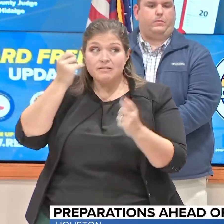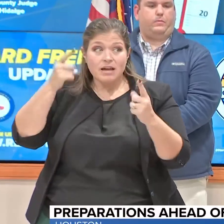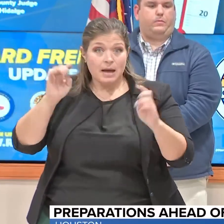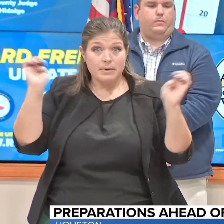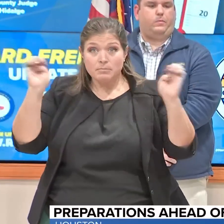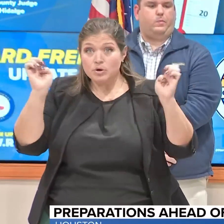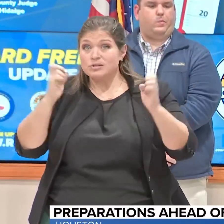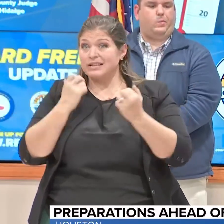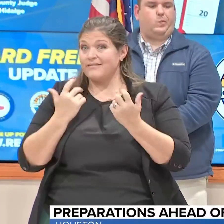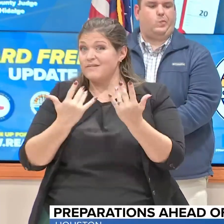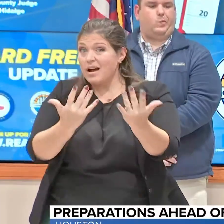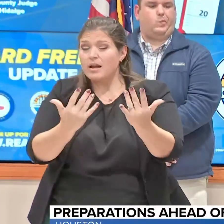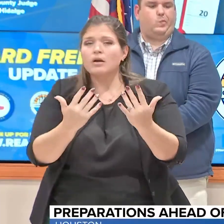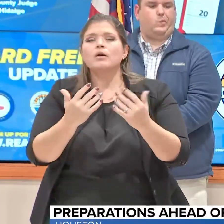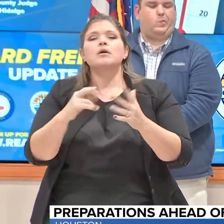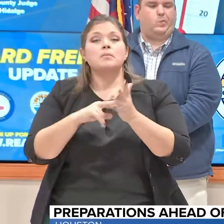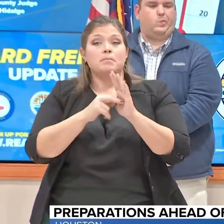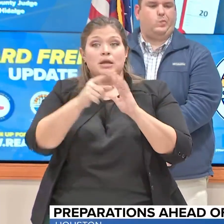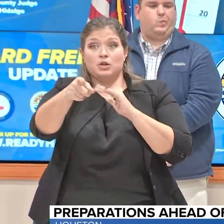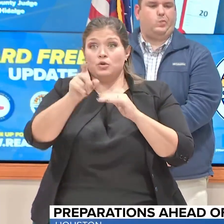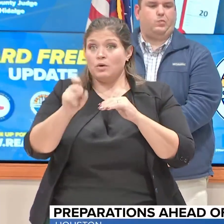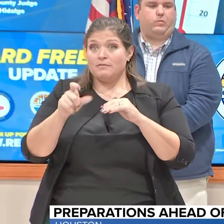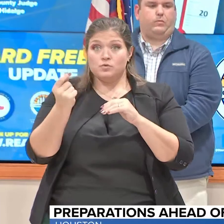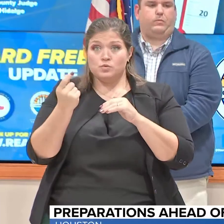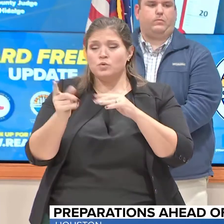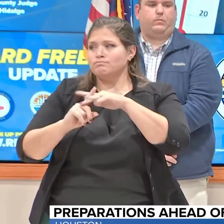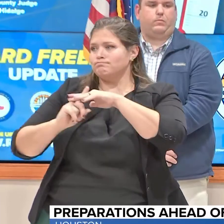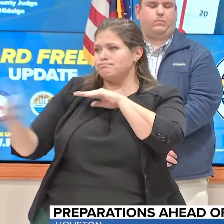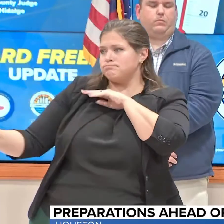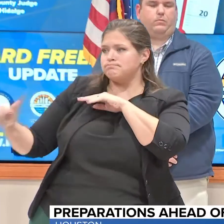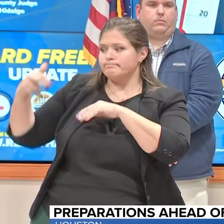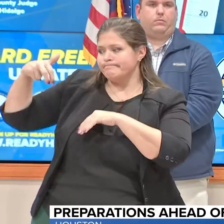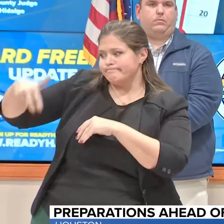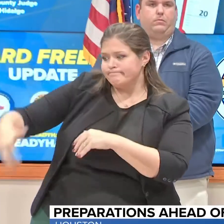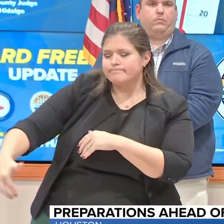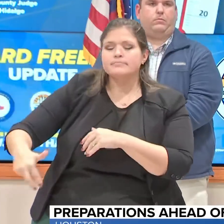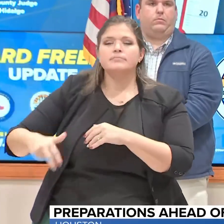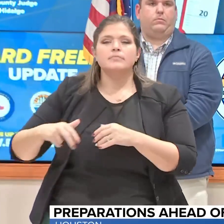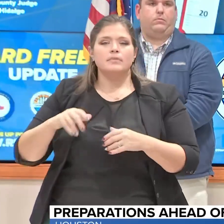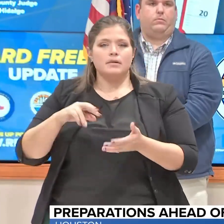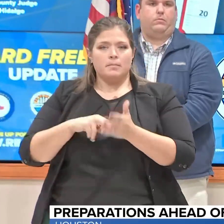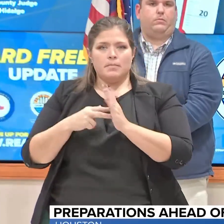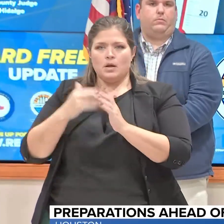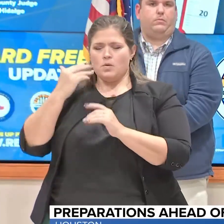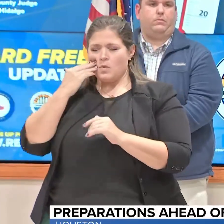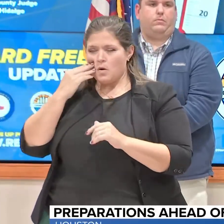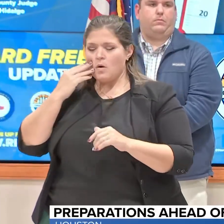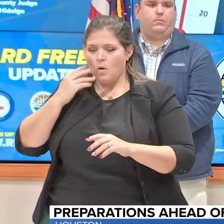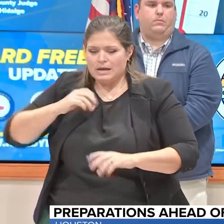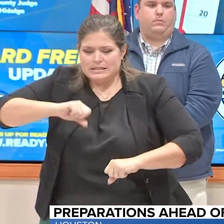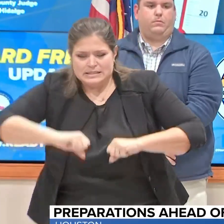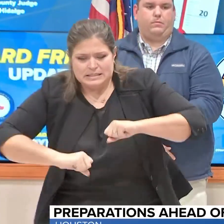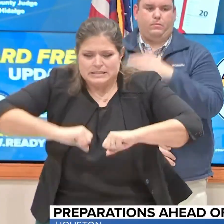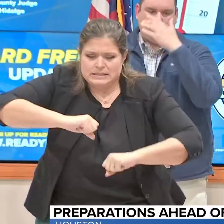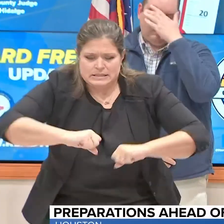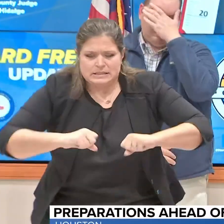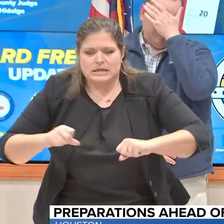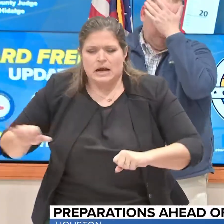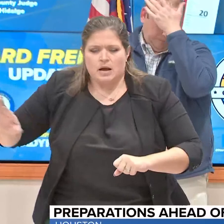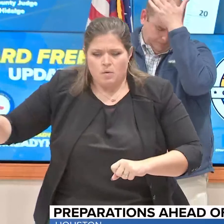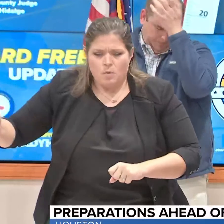emergency and there's a fire, you're going to escape to that stairwell. And this way you know how many to count as you're getting low and crawling